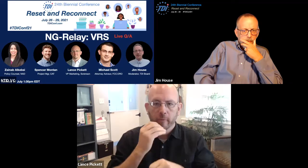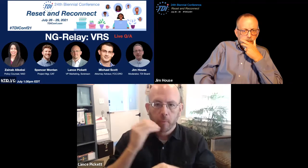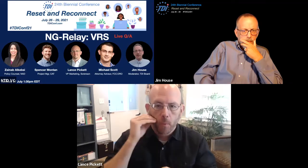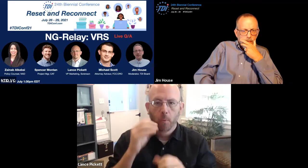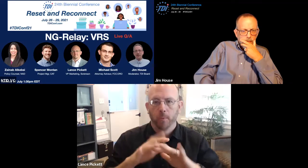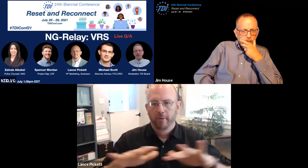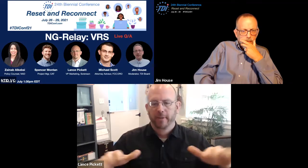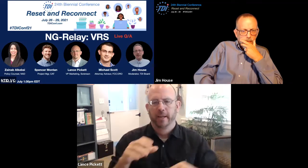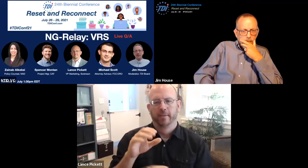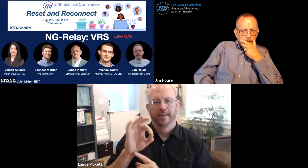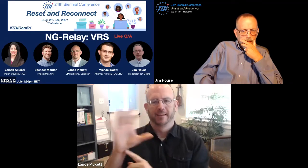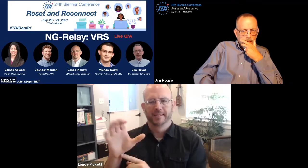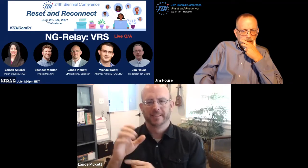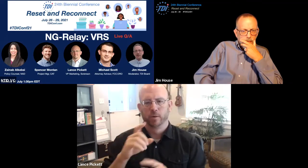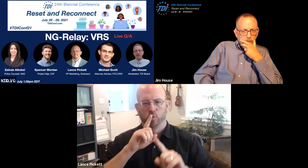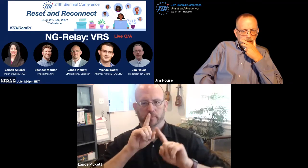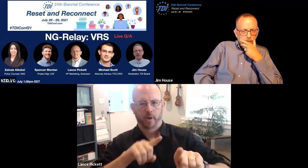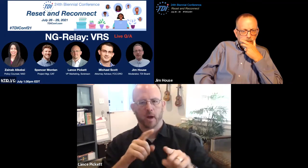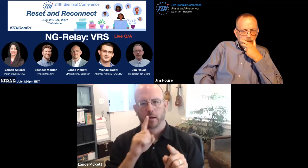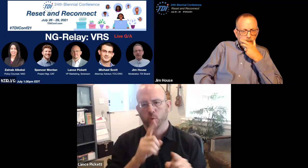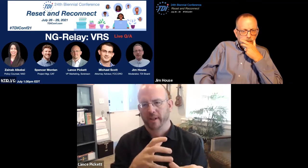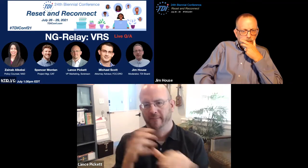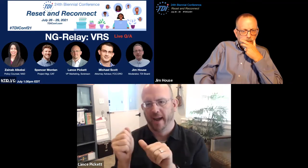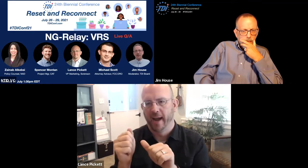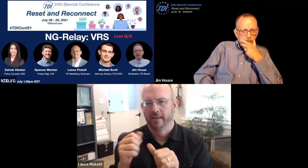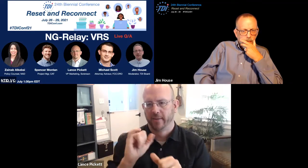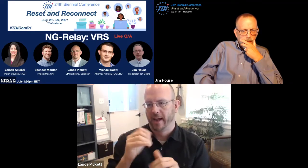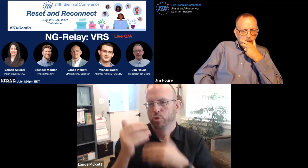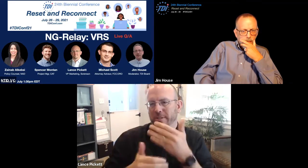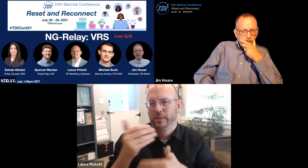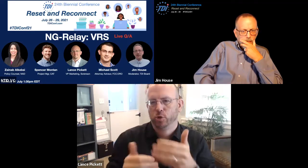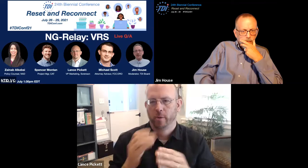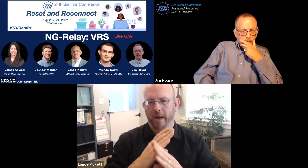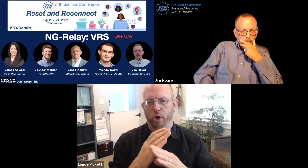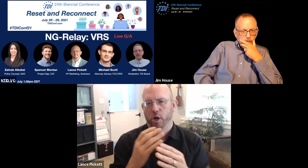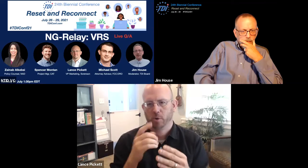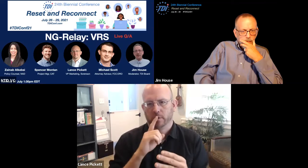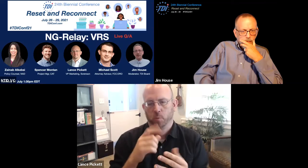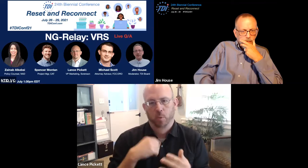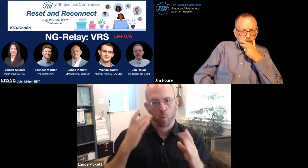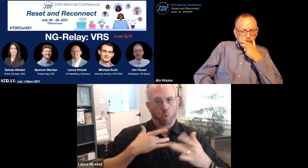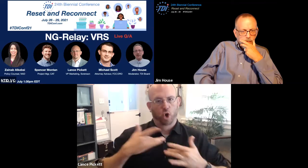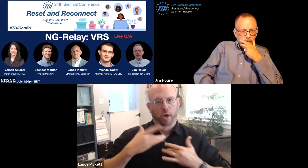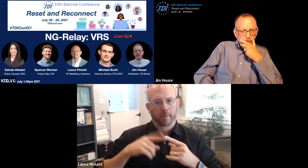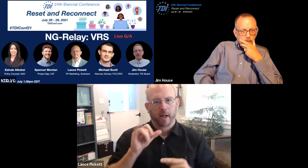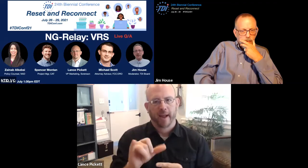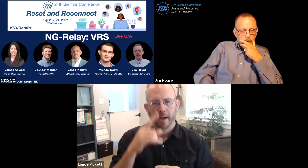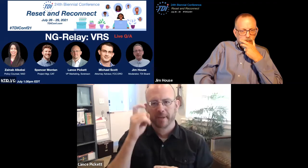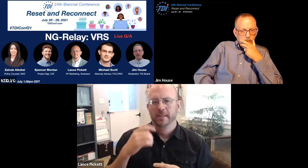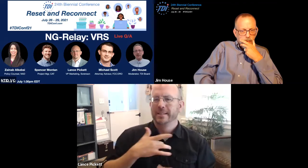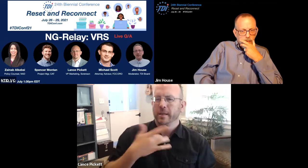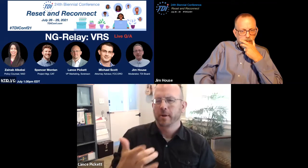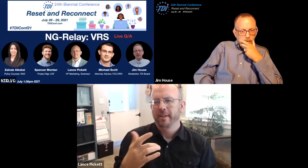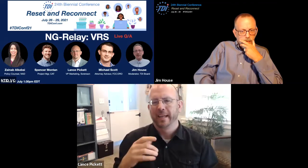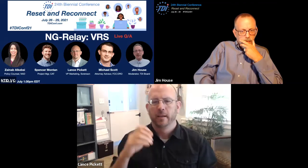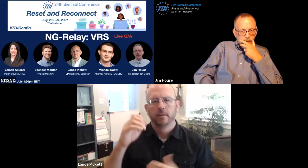lot of situations. How do we working from home? And the SCC was very proactive, and their response was very fast. So we were worried